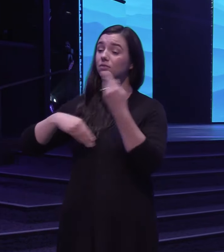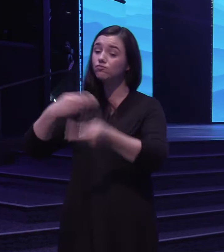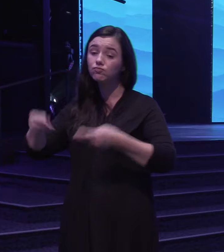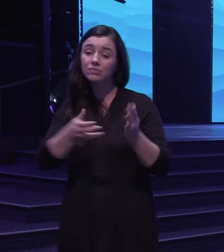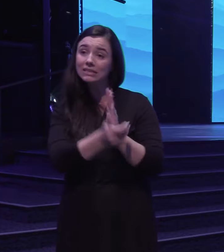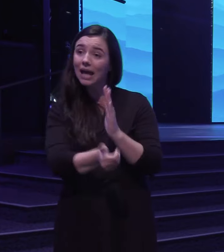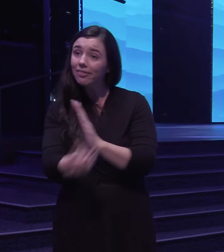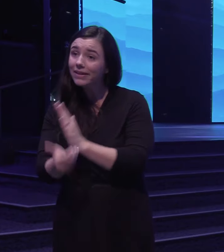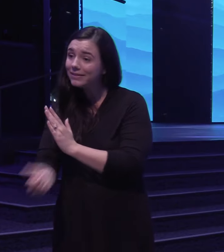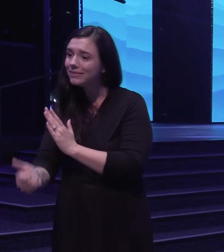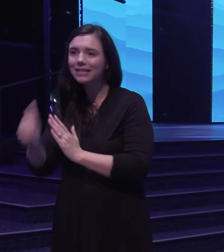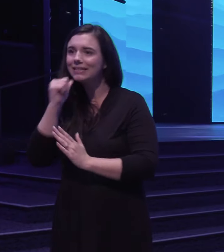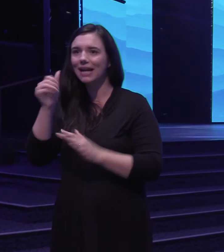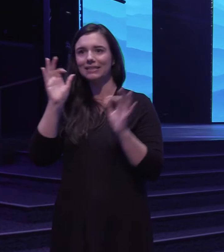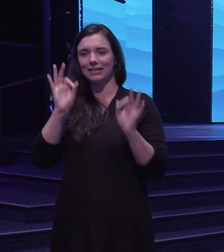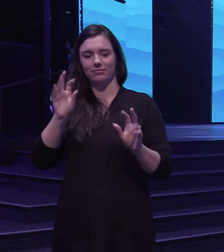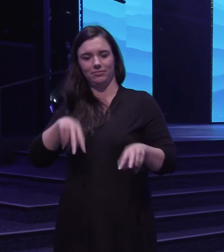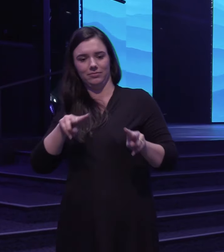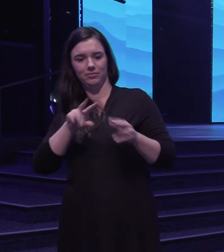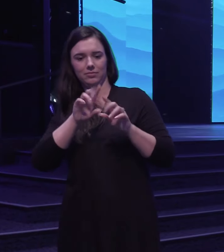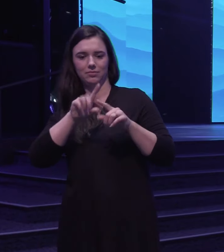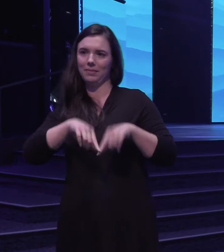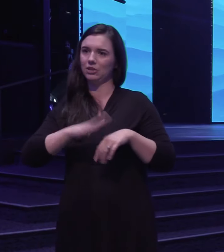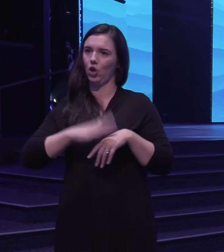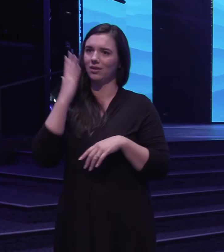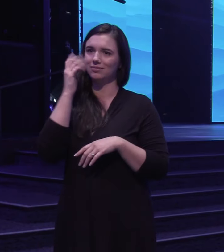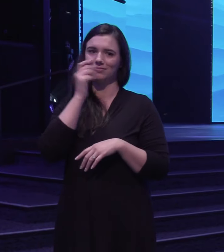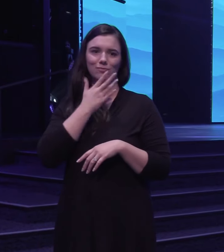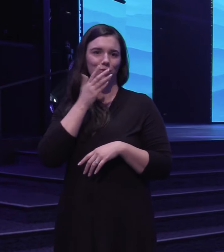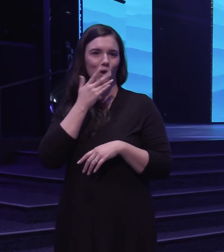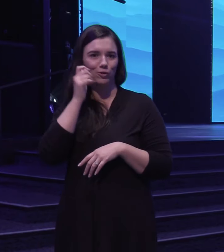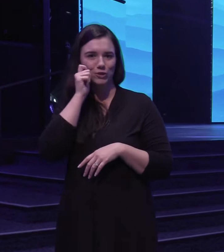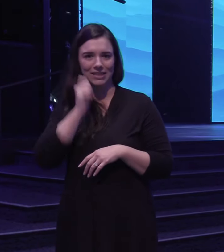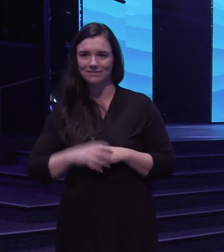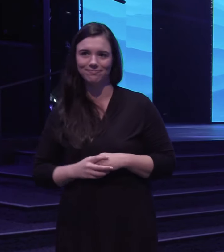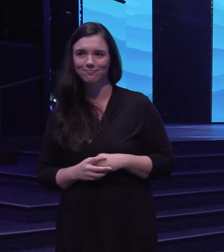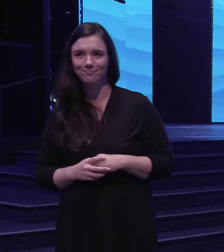it on the basis of race. So you don't have to ever worry about that.